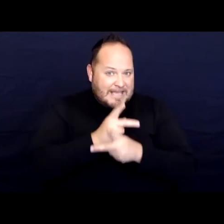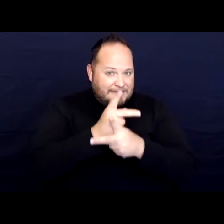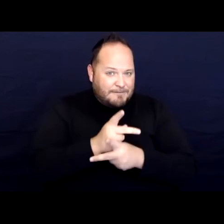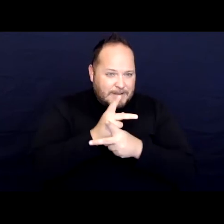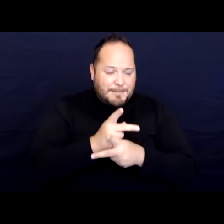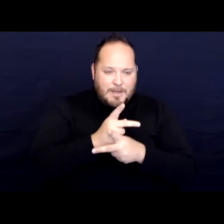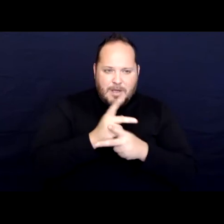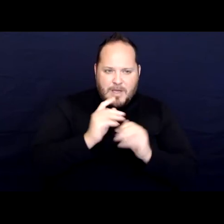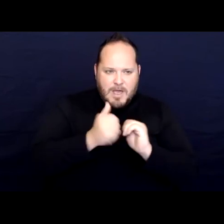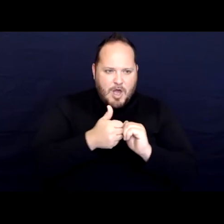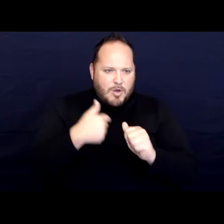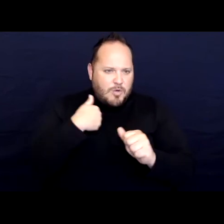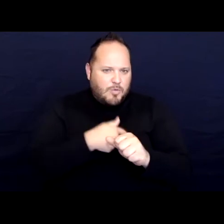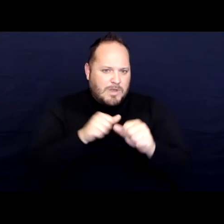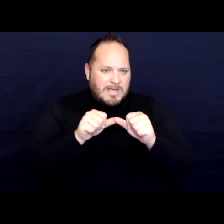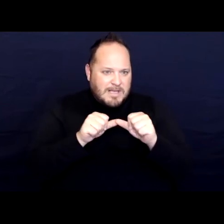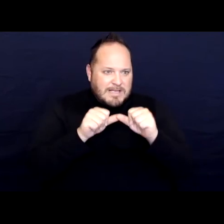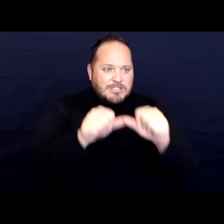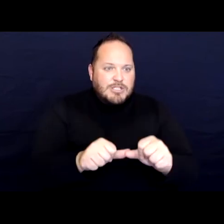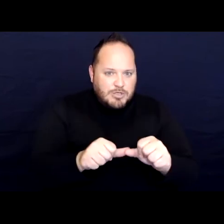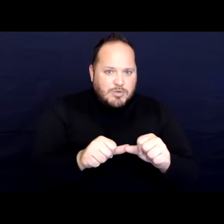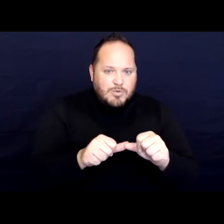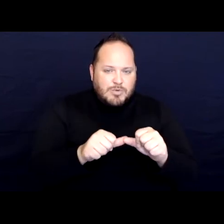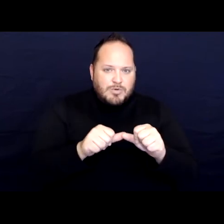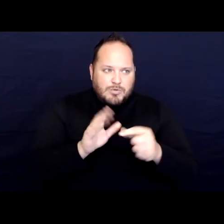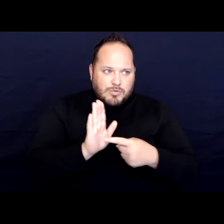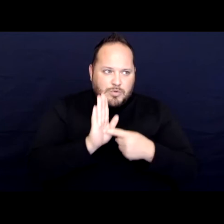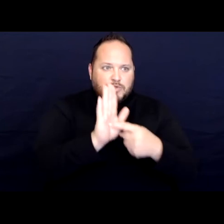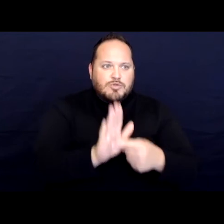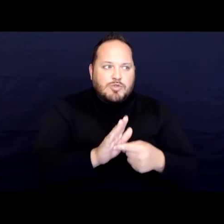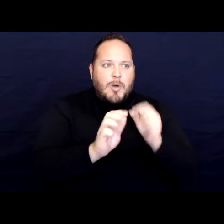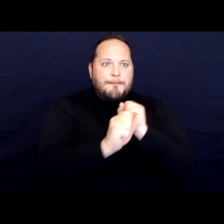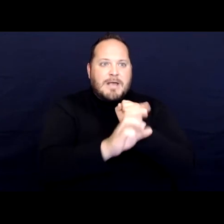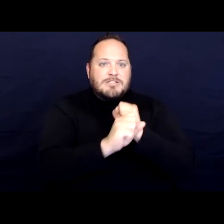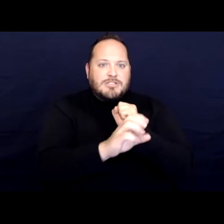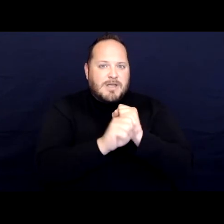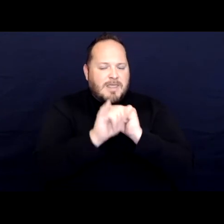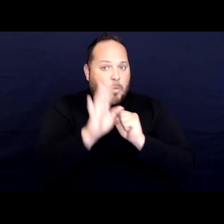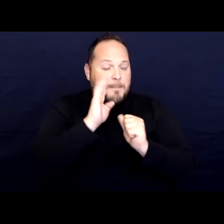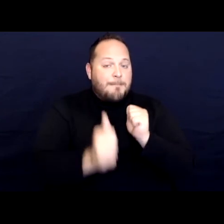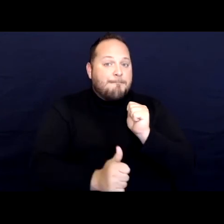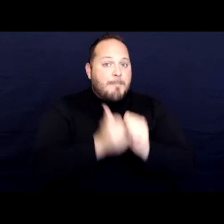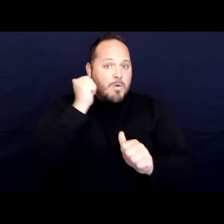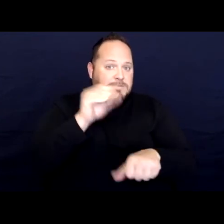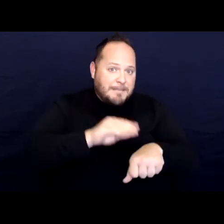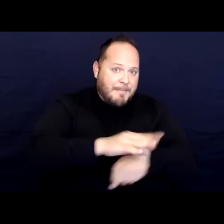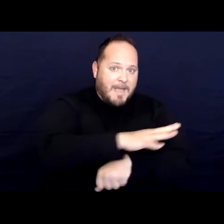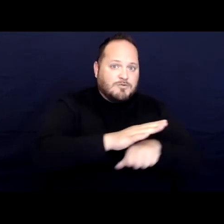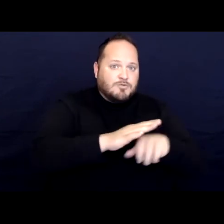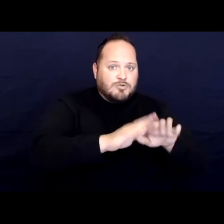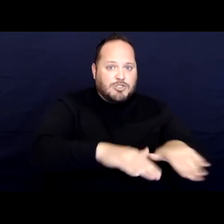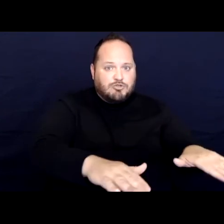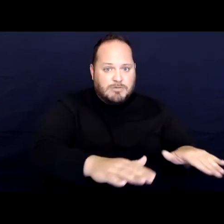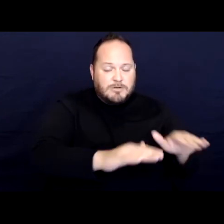we continue to do that messaging in a way that's going to be most impactful to children, all children, and not